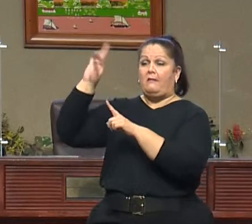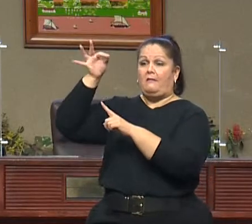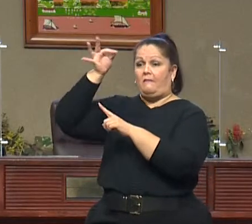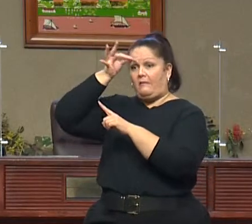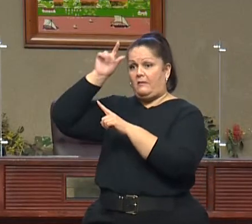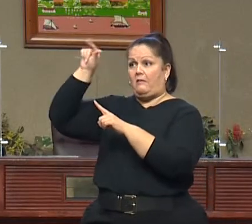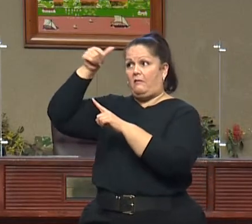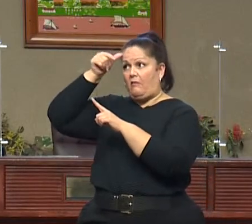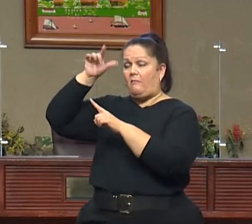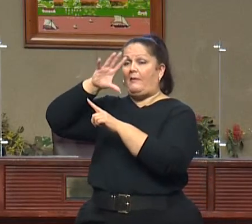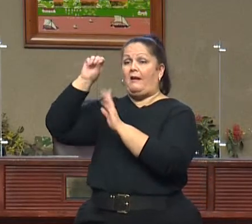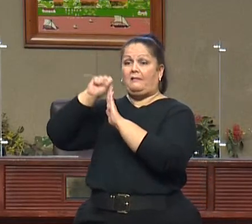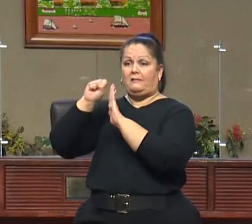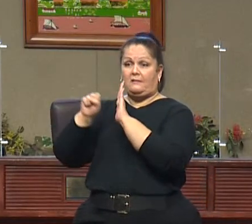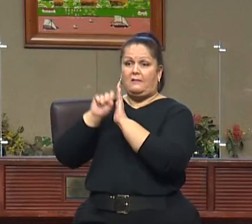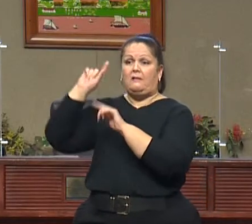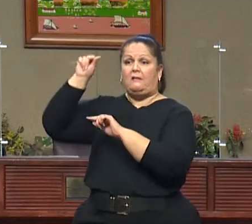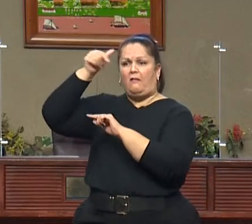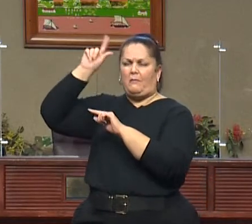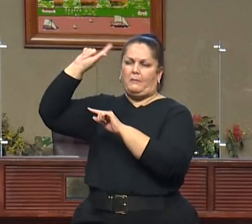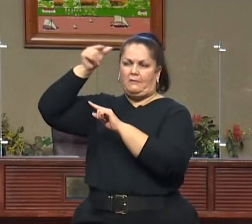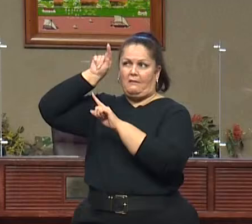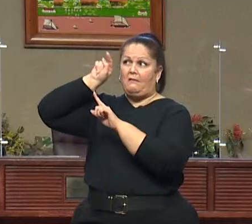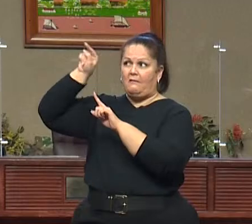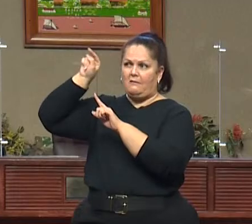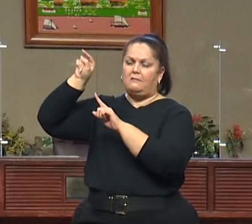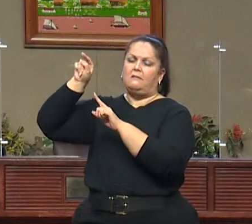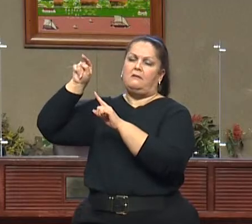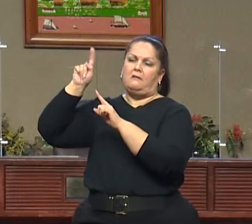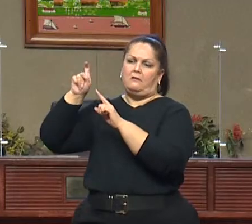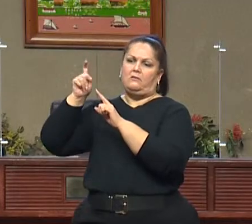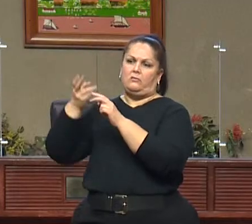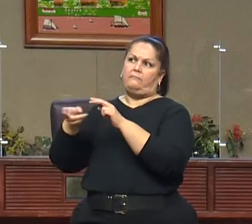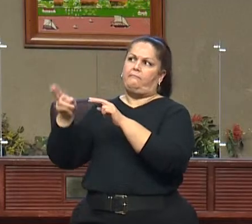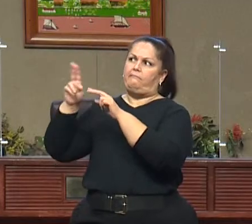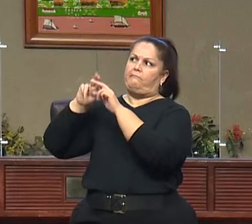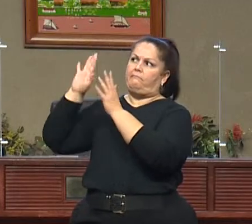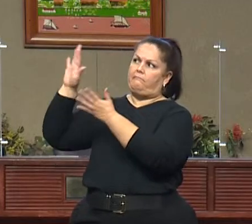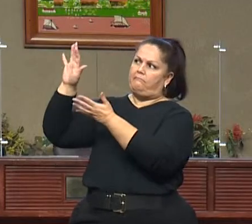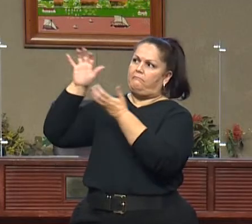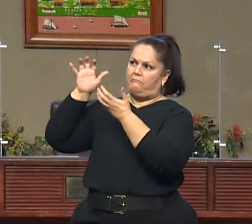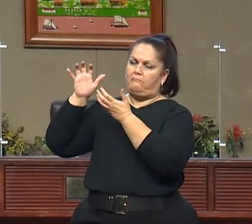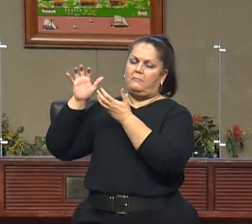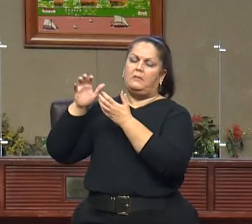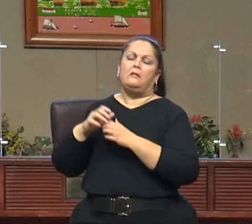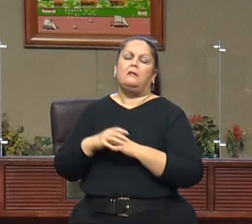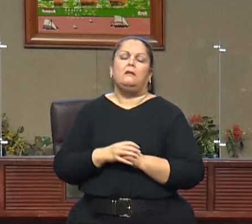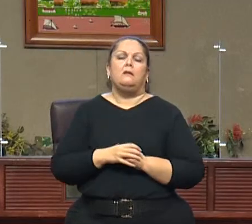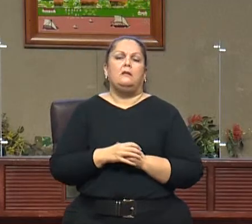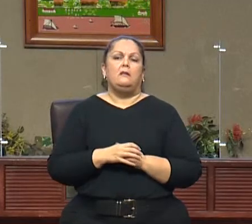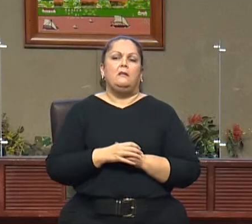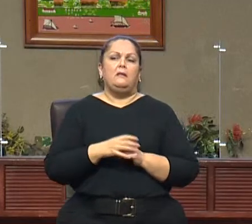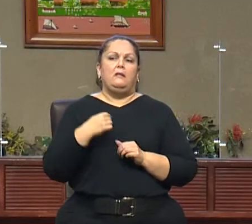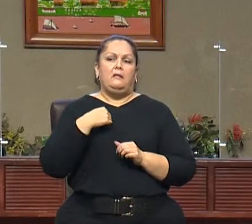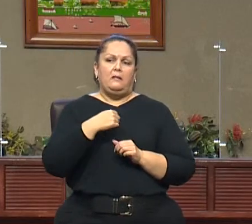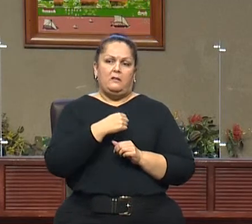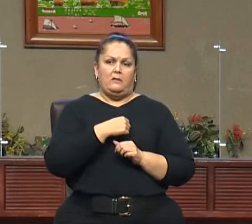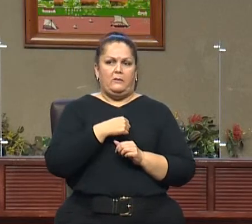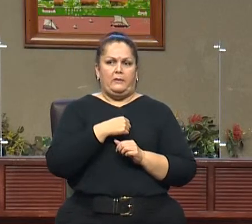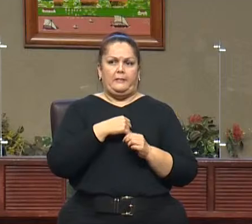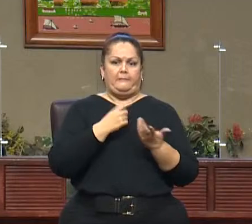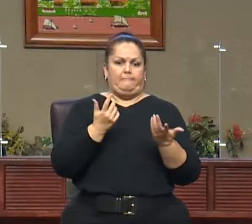state are increasing the available supply significantly. So we have been